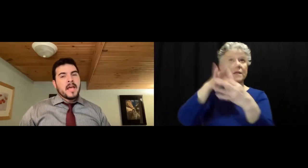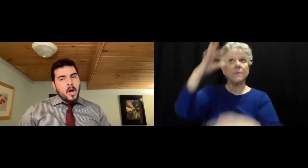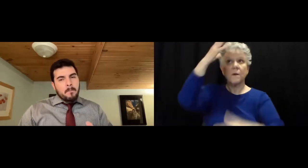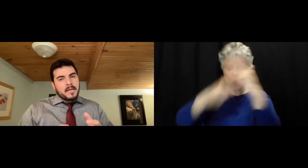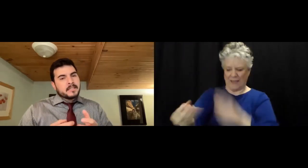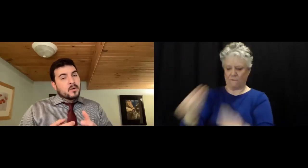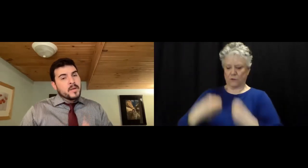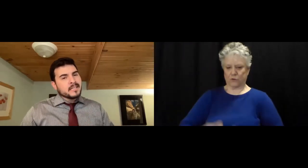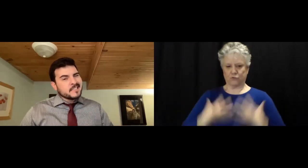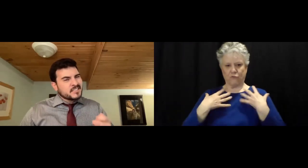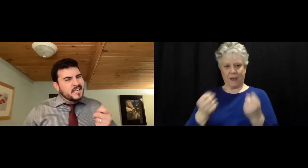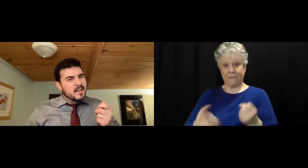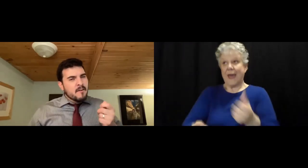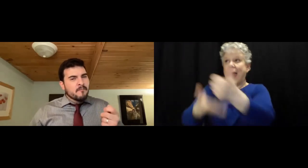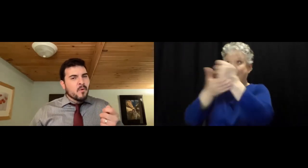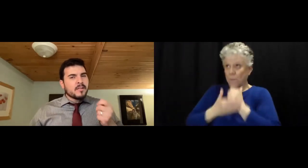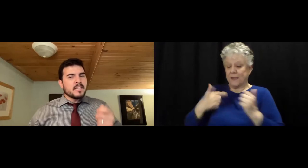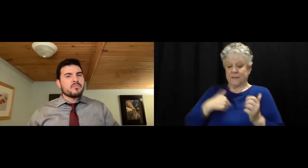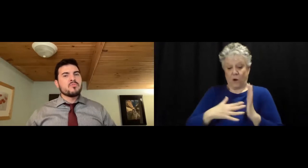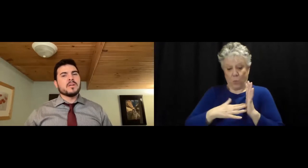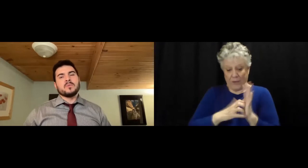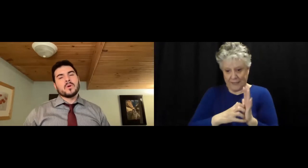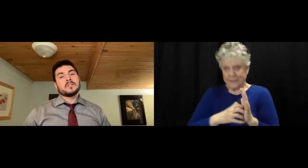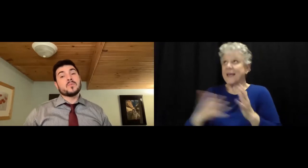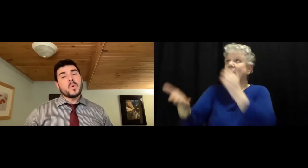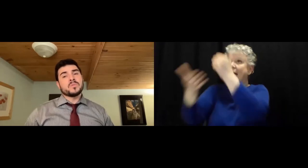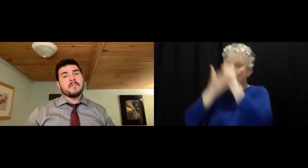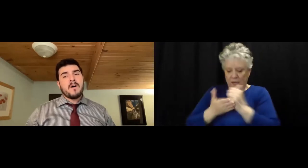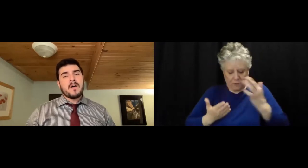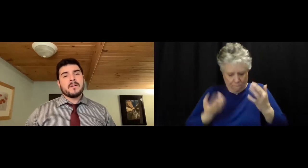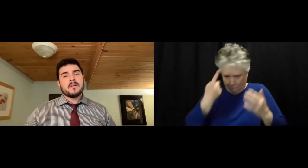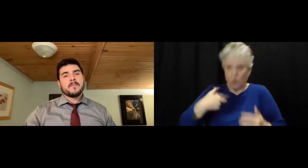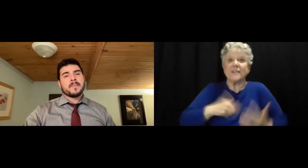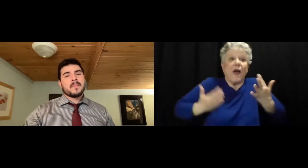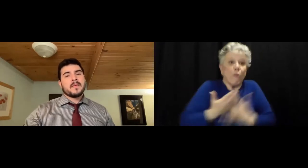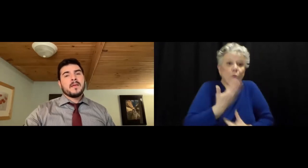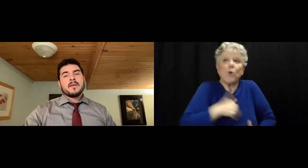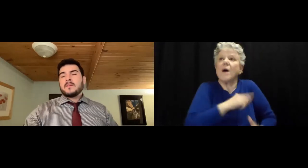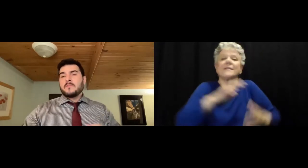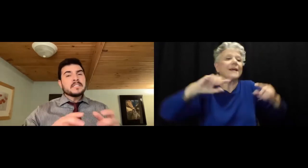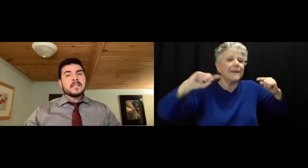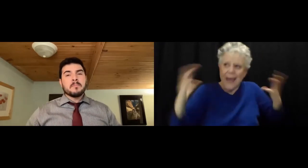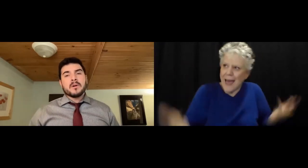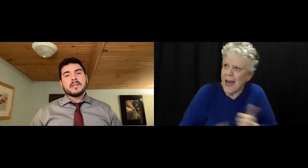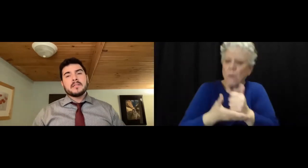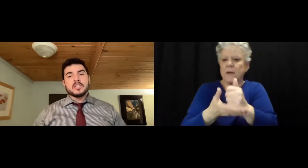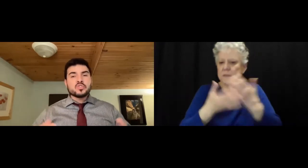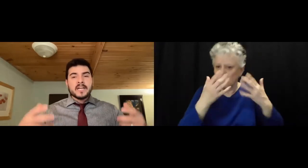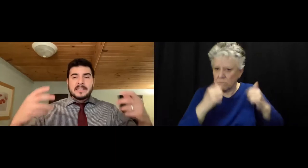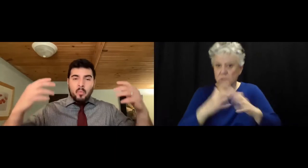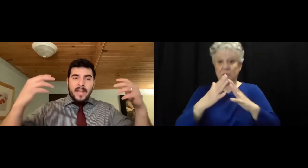wayfarers, helping us in our weakness, interceding for us and through us in wordless groans to the Father. So physically